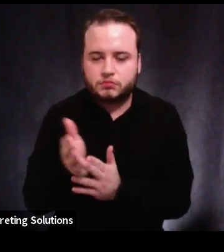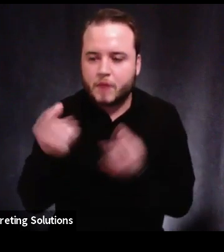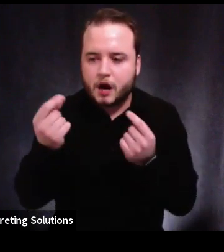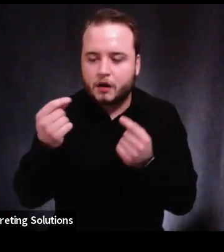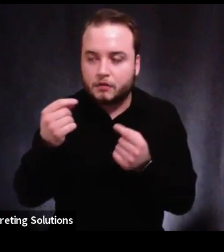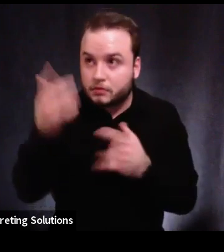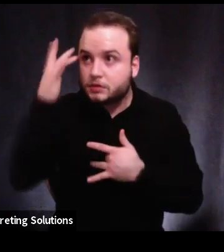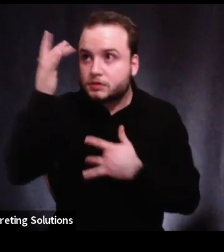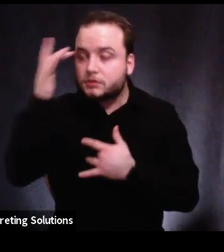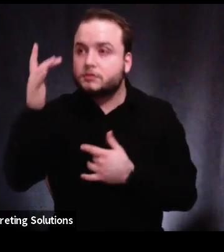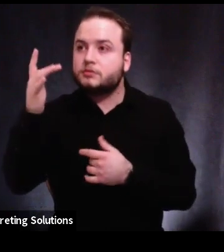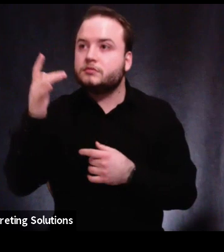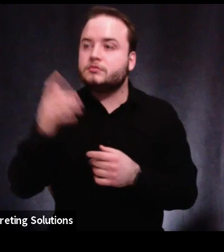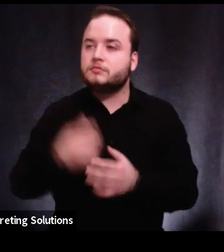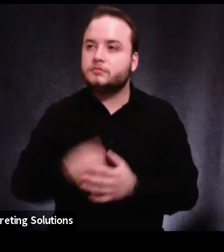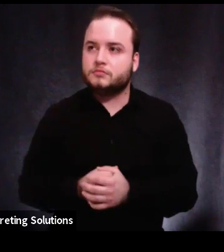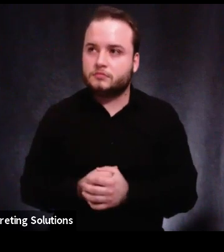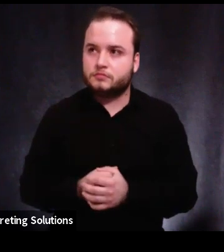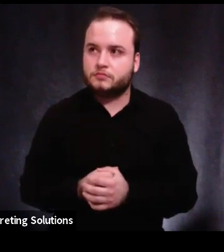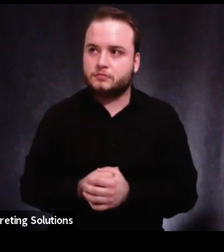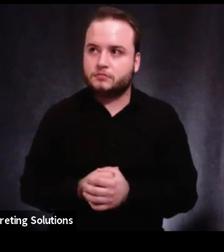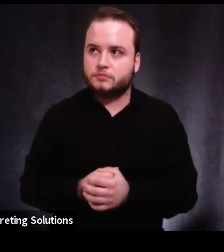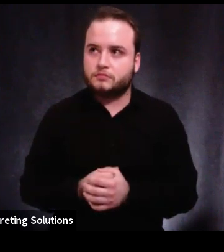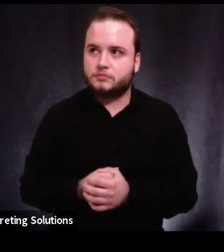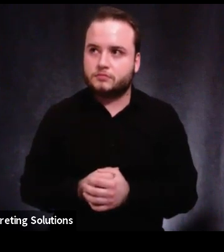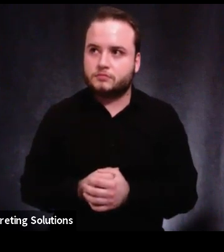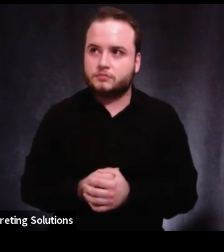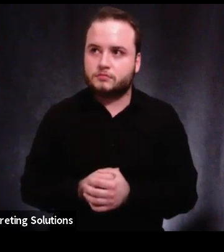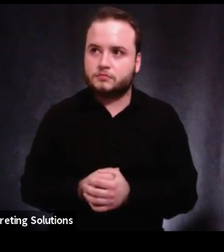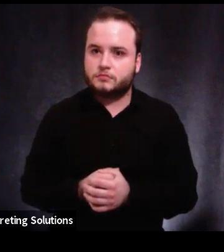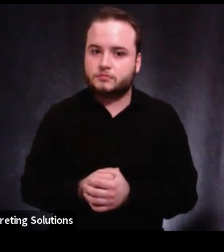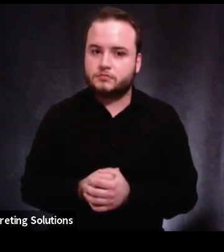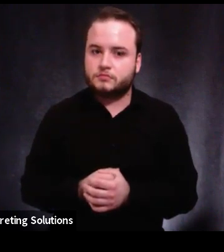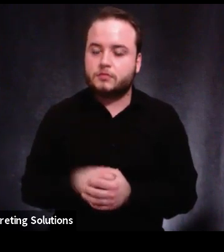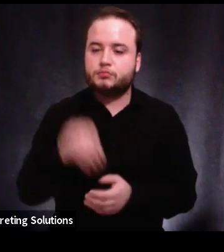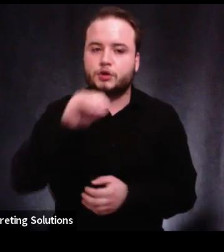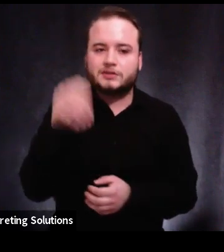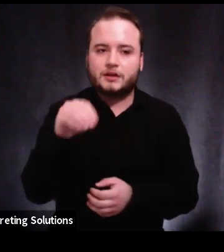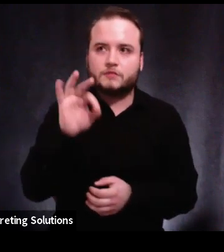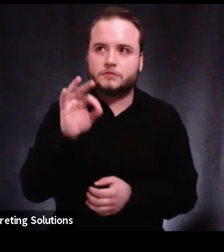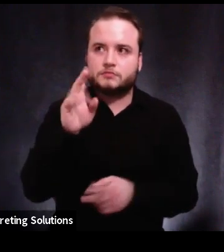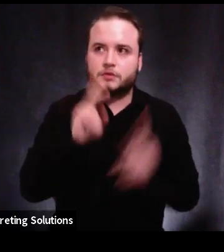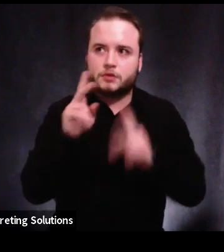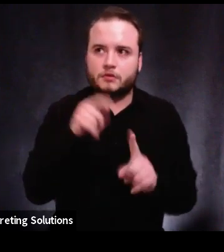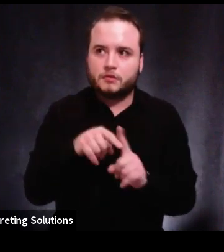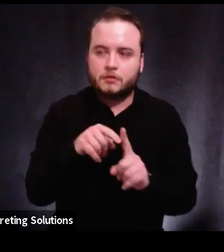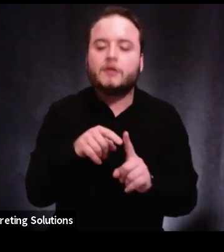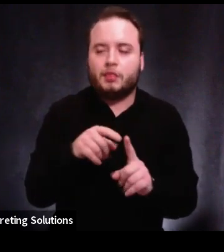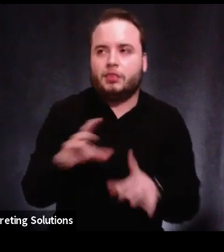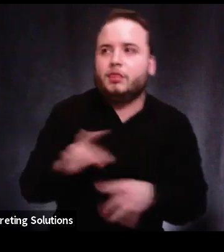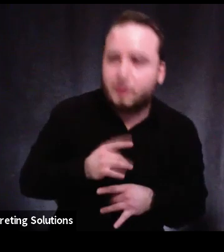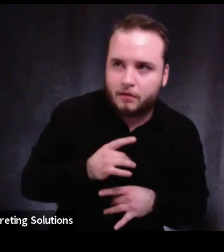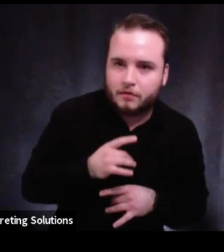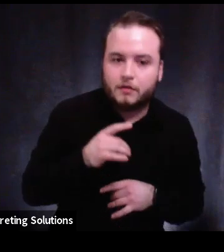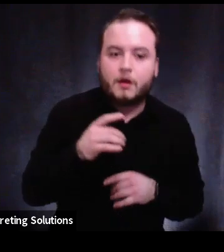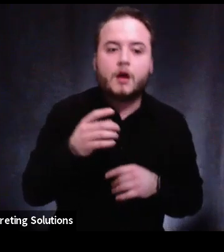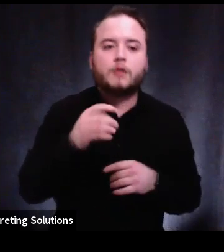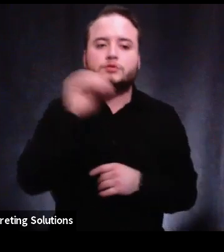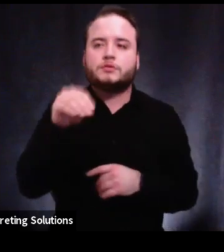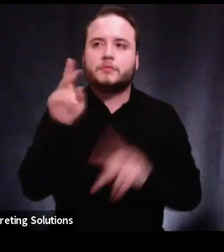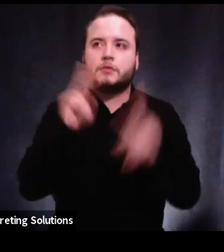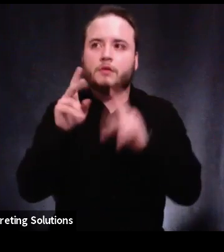exposed, percent infected, and the percent recovered. So to the extent that we have only